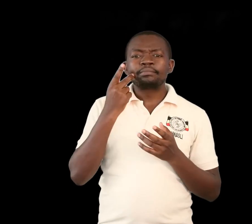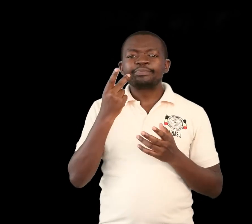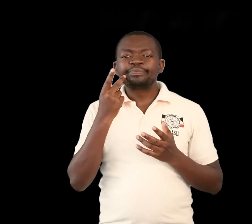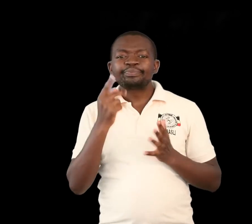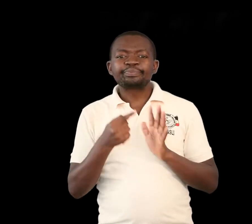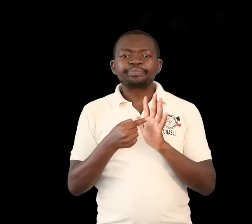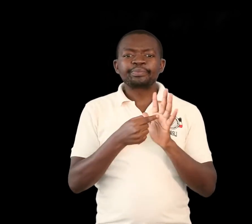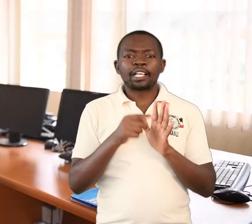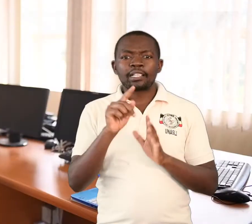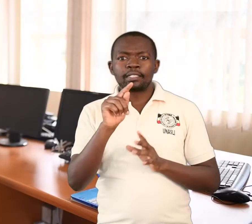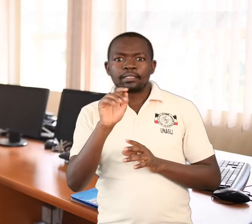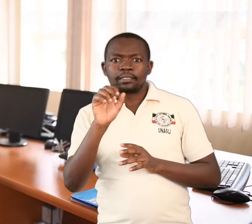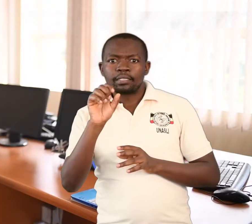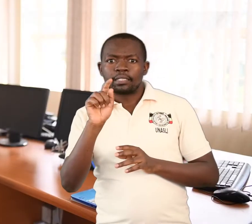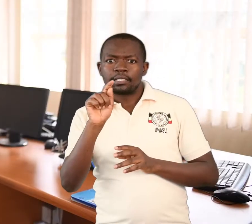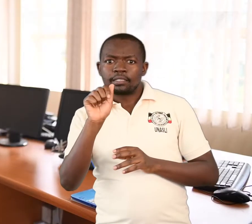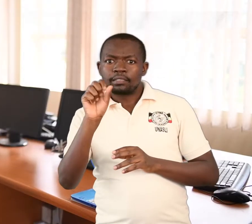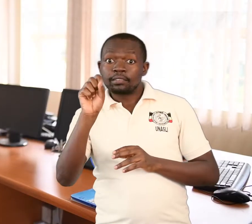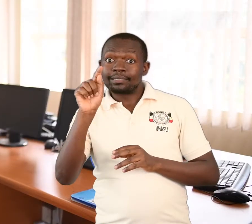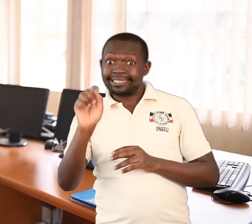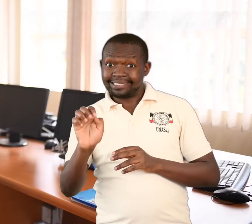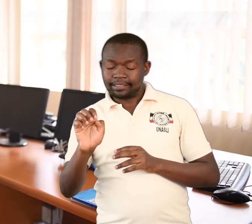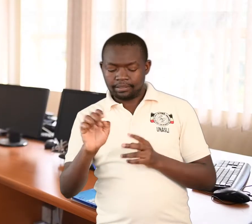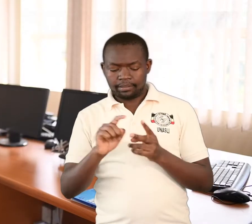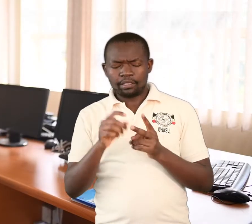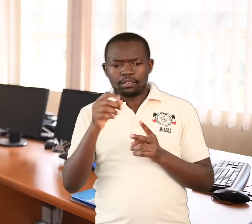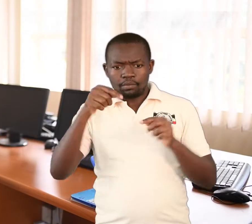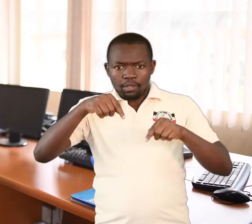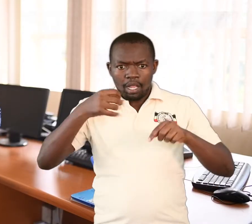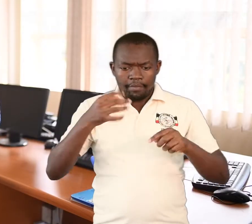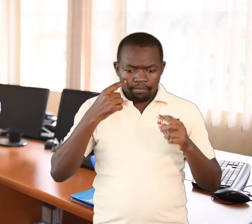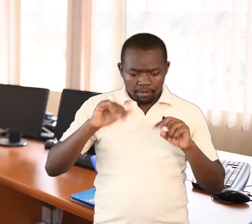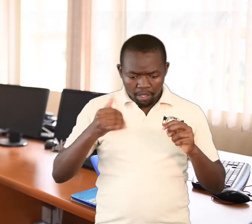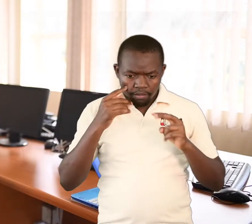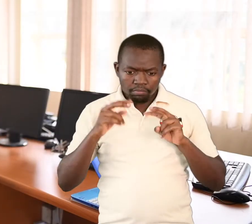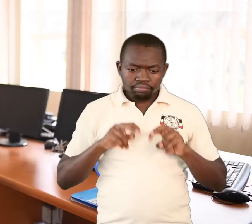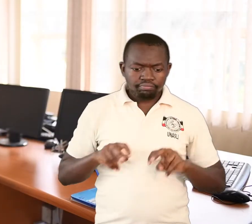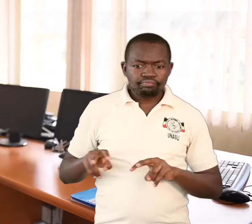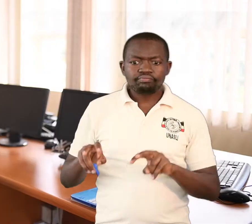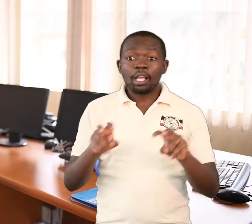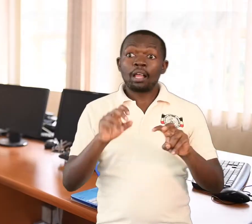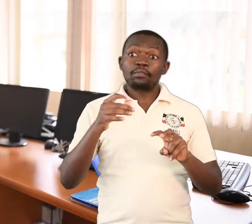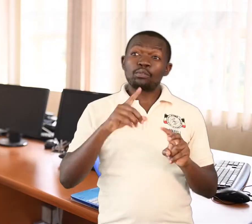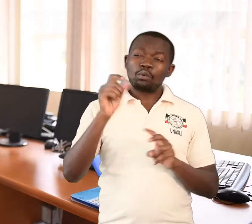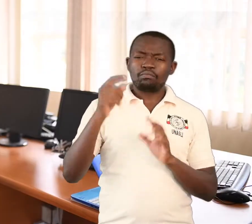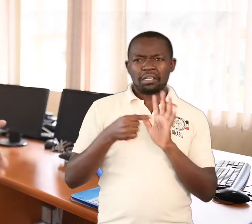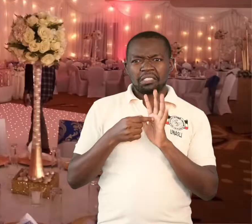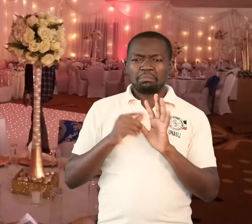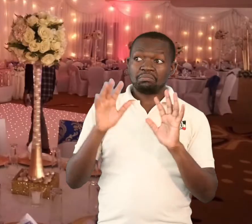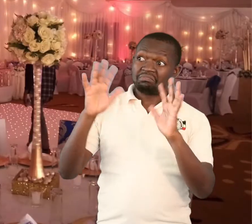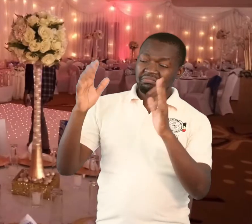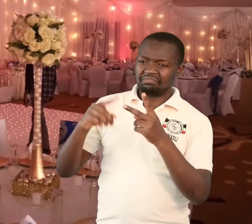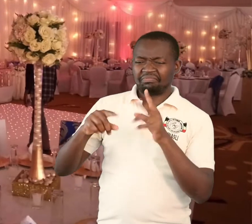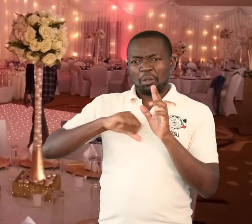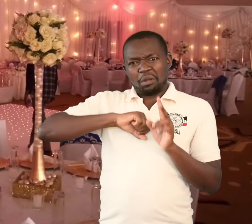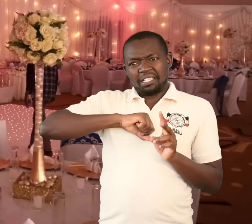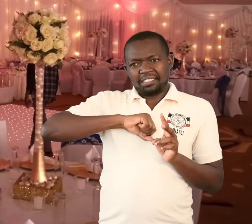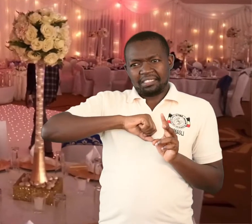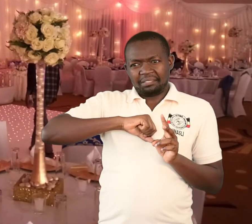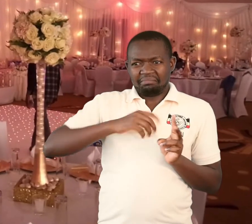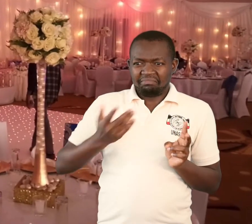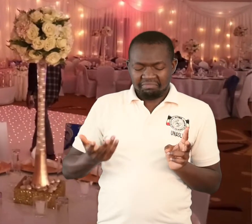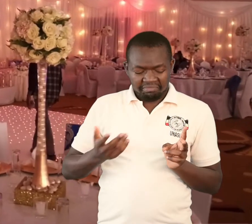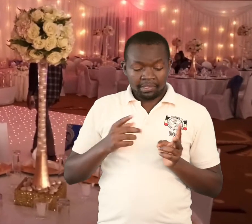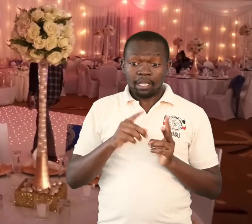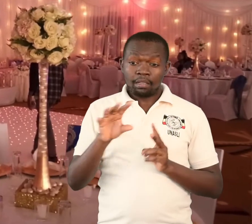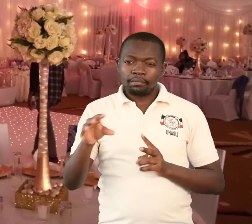Today, if we are to look around and recall, when we go to events, for example, weddings,